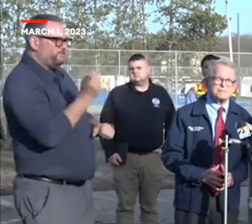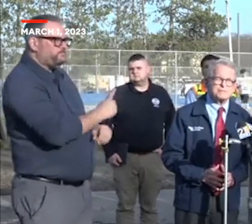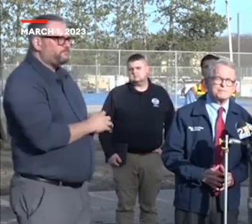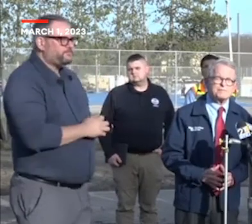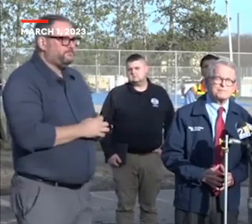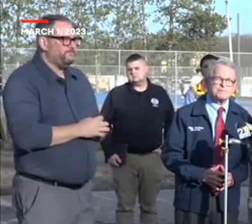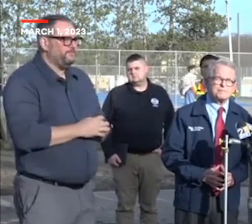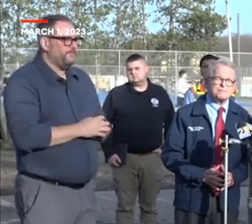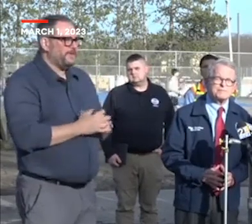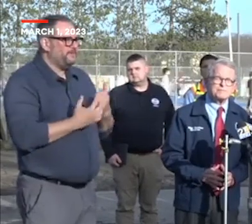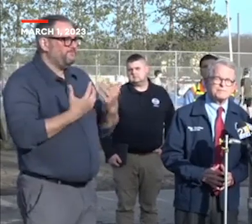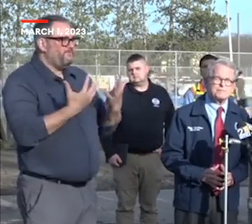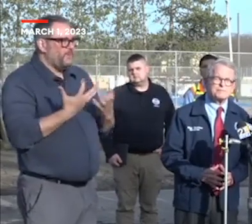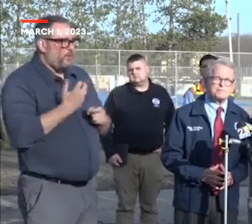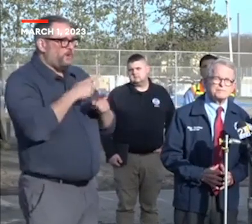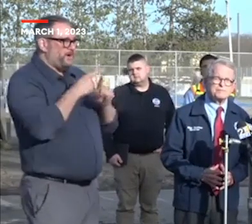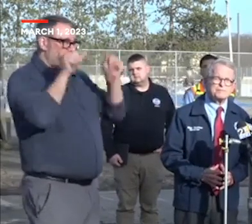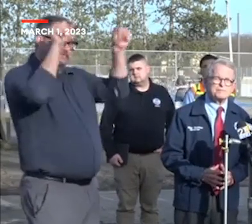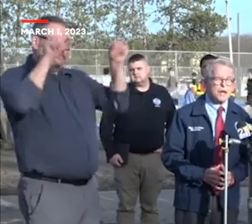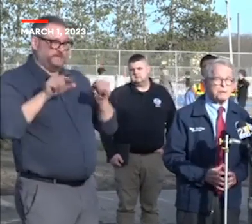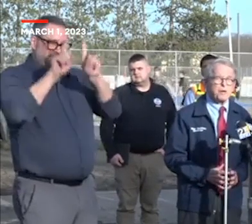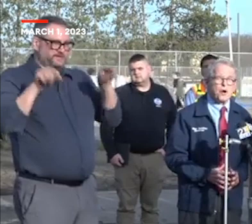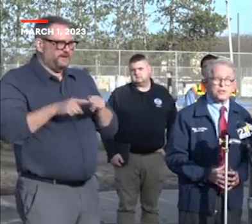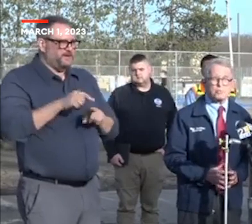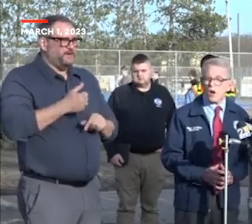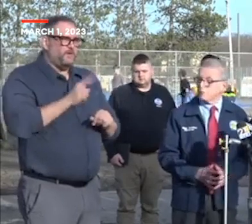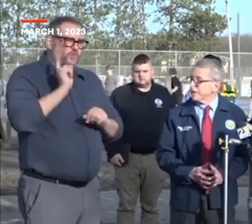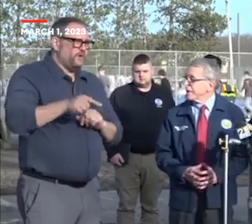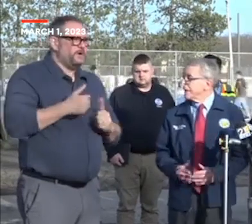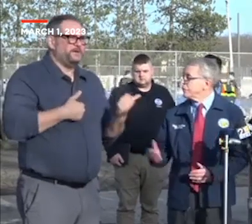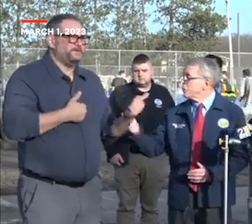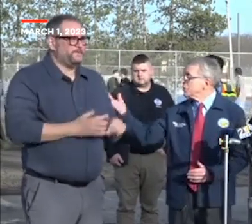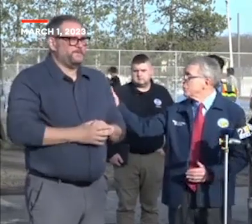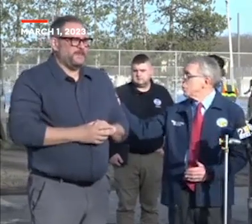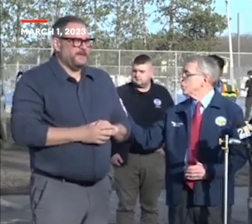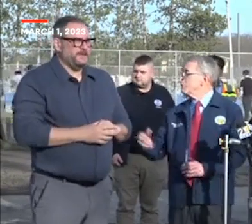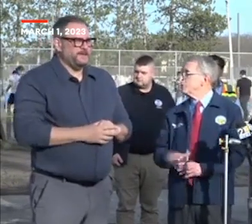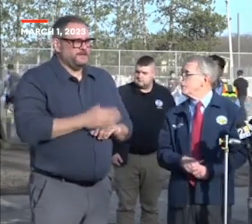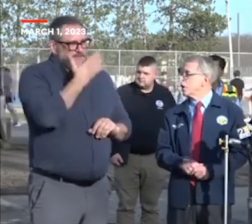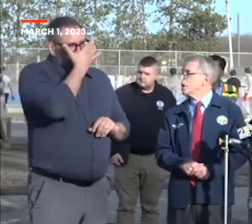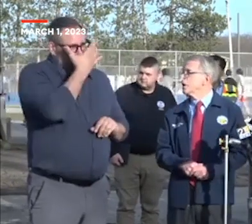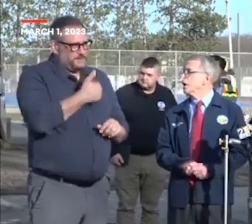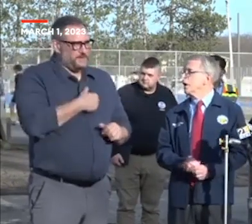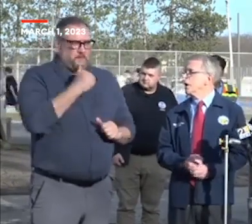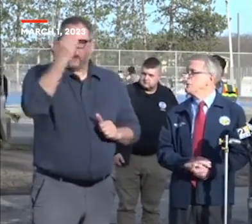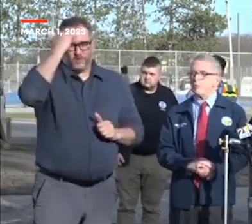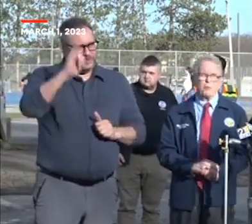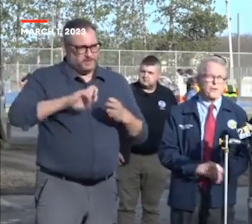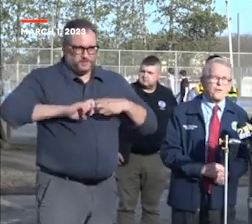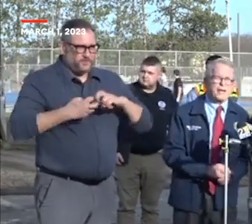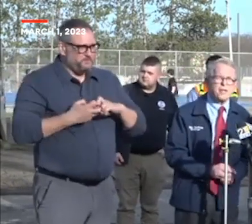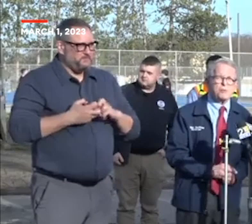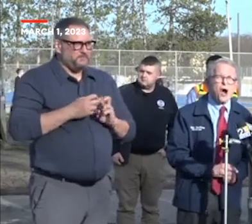Signage or some kind of order that would keep people away from those areas? Okay, I'm not aware that's a problem. Again, I have to talk to someone locally, maybe the mayor,